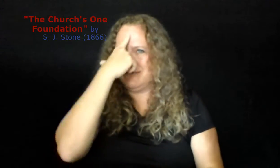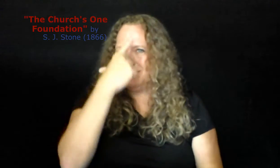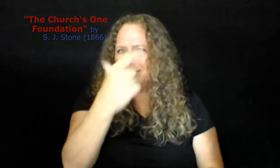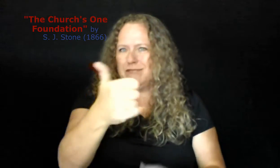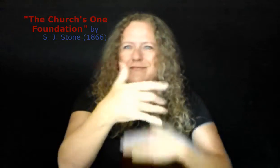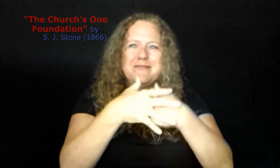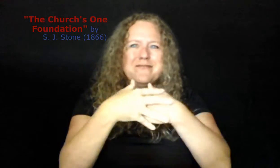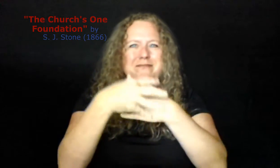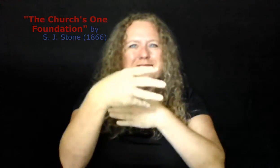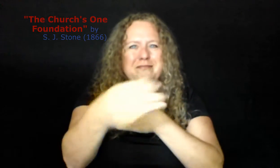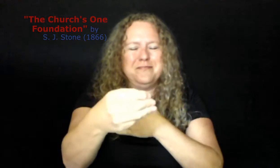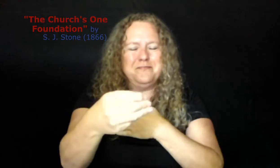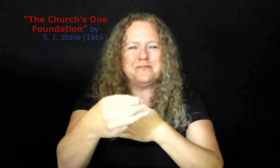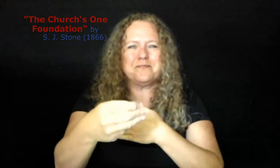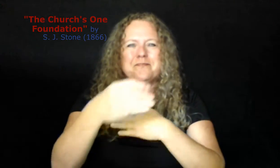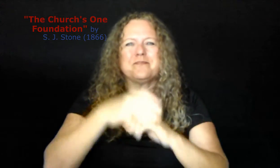You can stand if you're able.